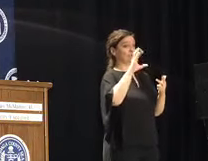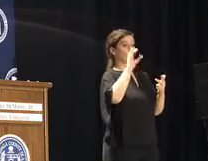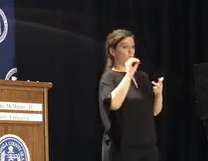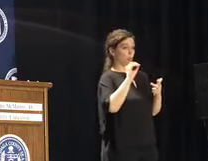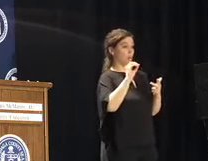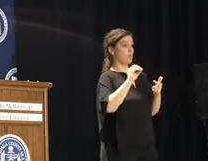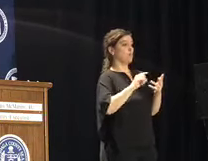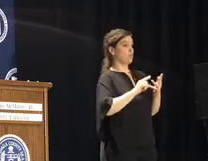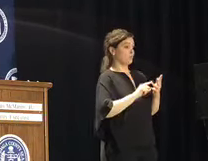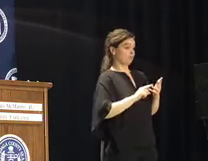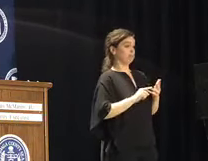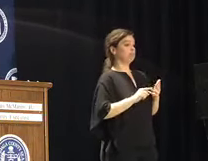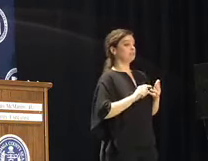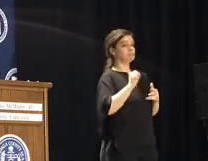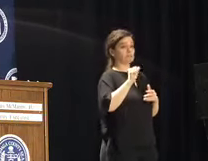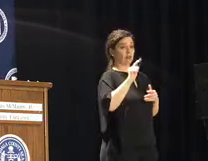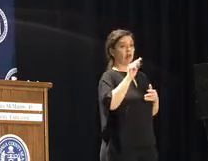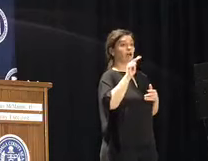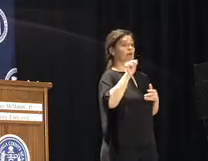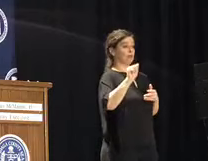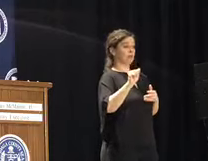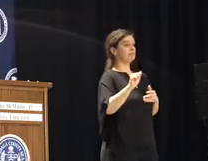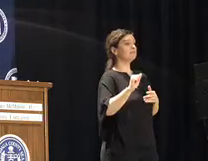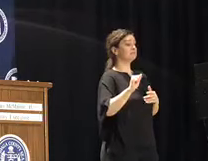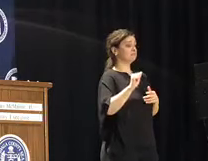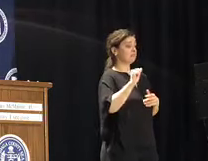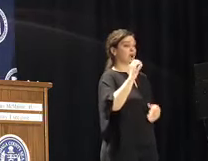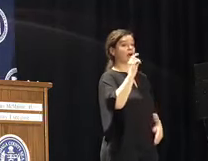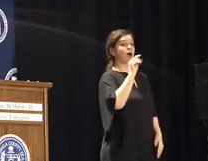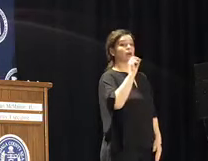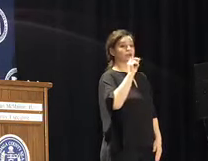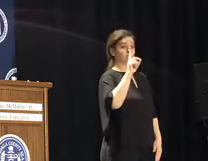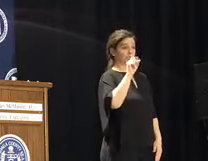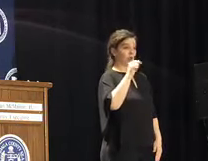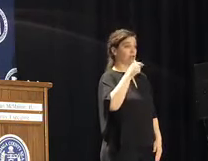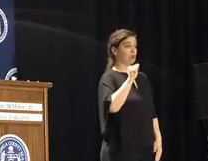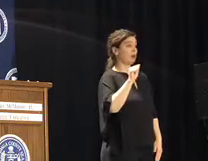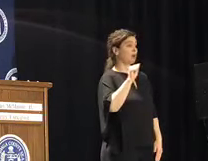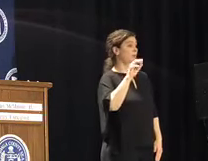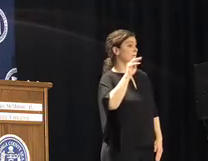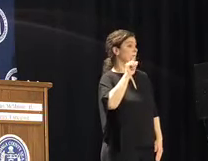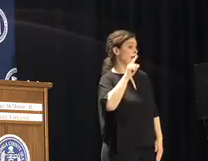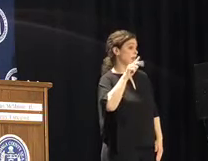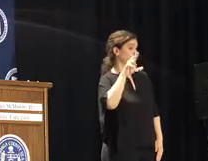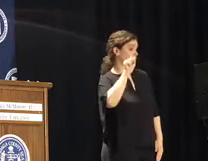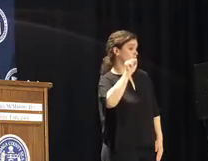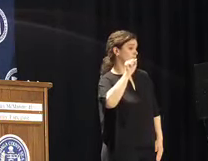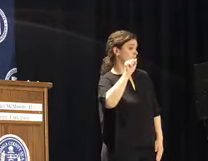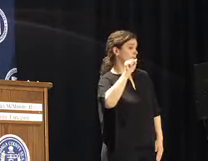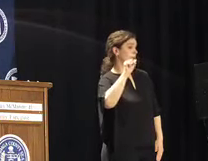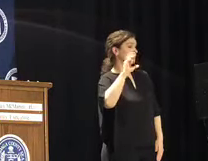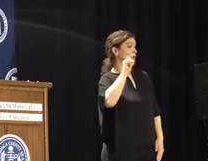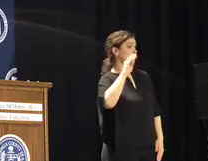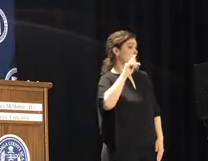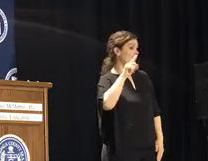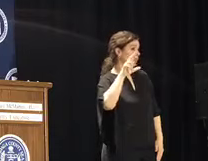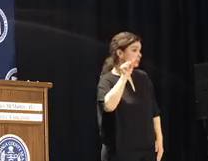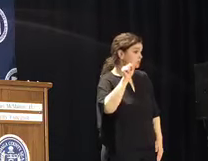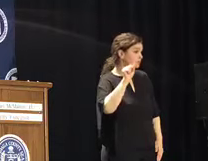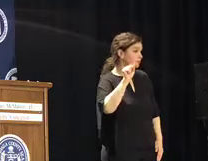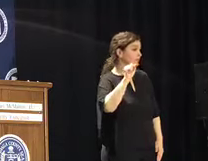12, Salina 11, Onondaga 6, Manley is 6, Camillus 5, Skaneateles